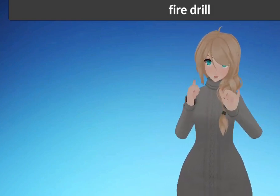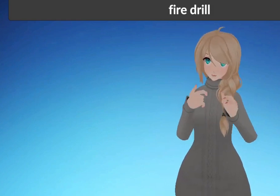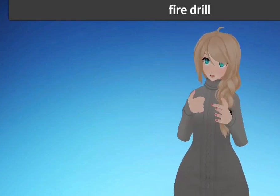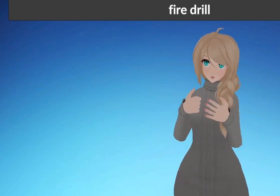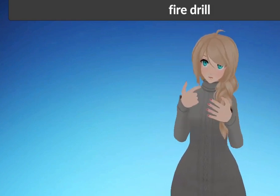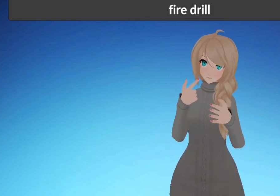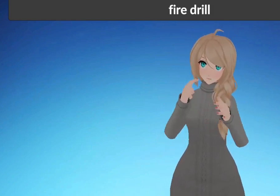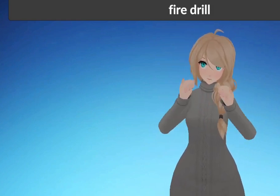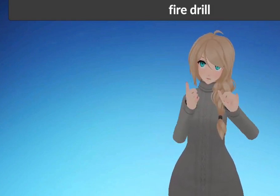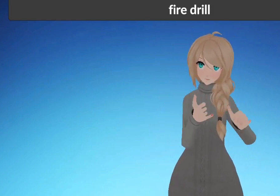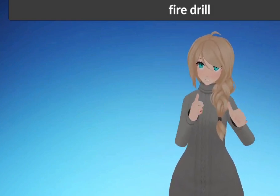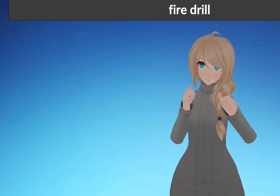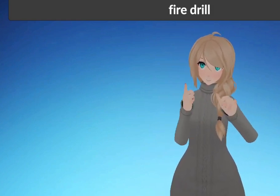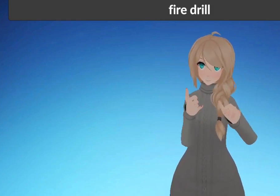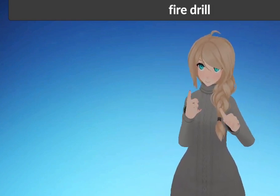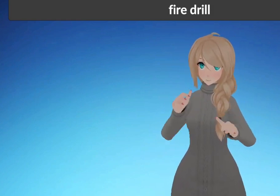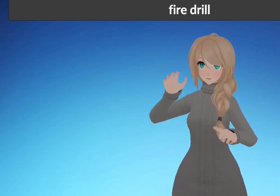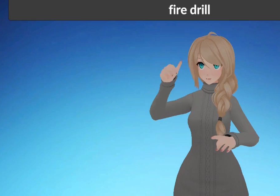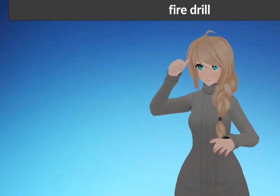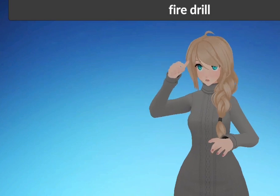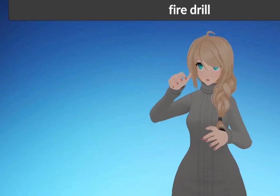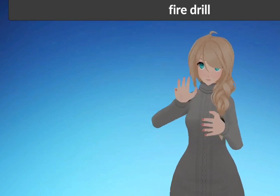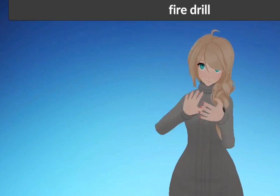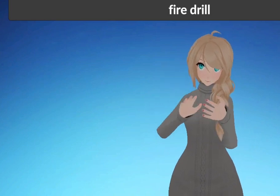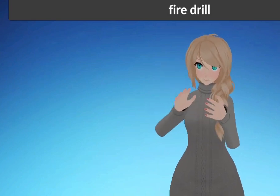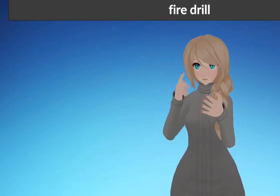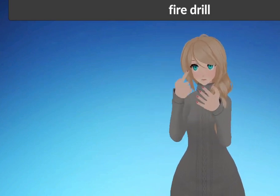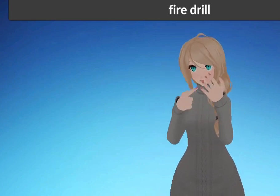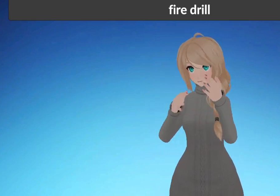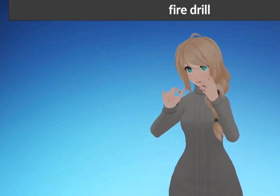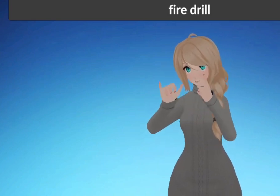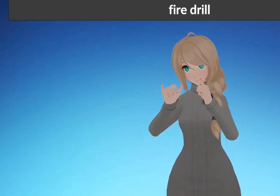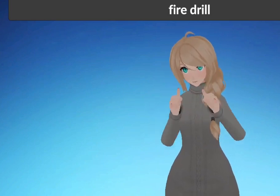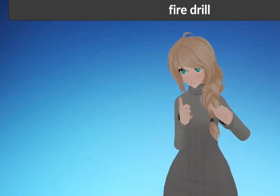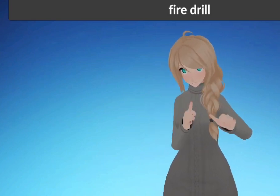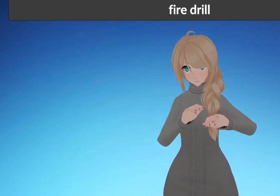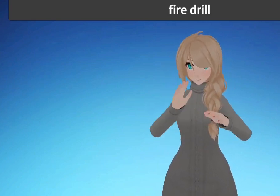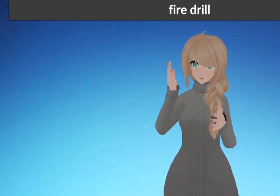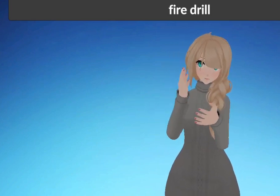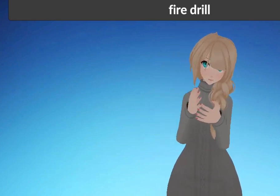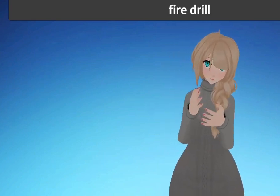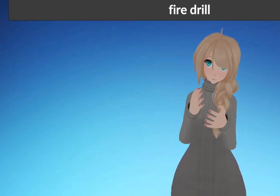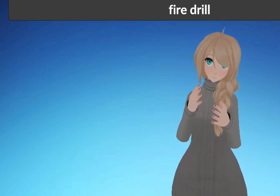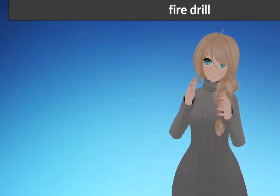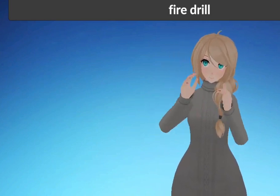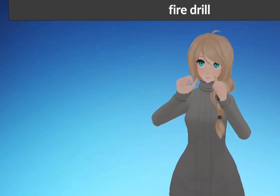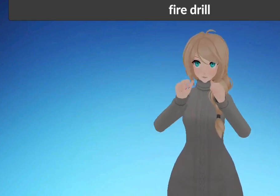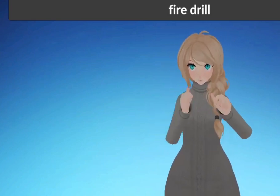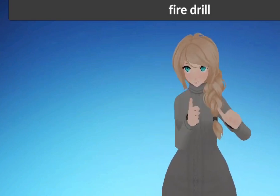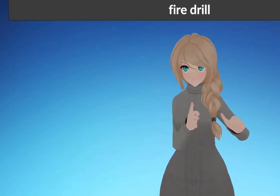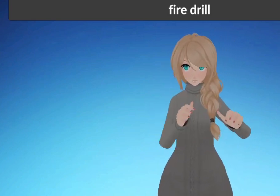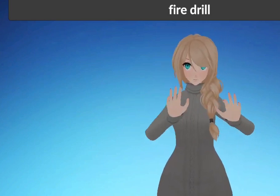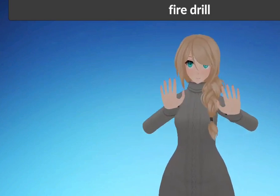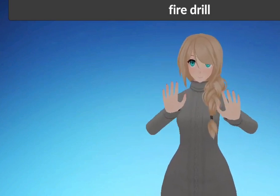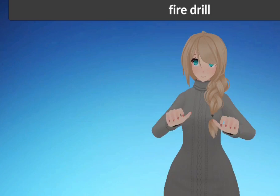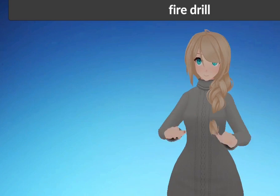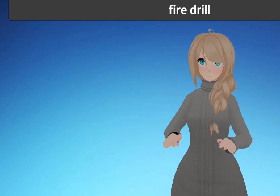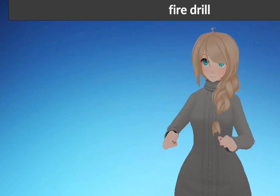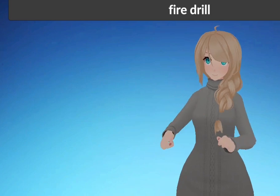I always say this. So no meaning always test is not real. Just testing.